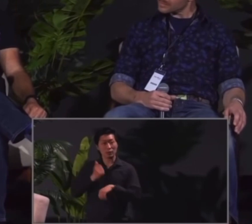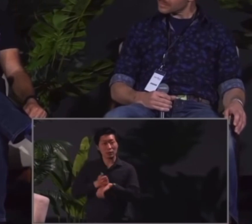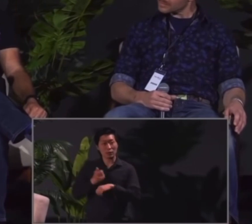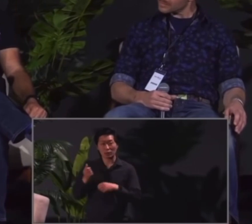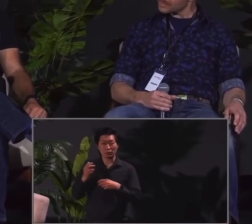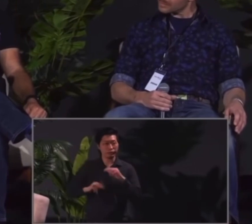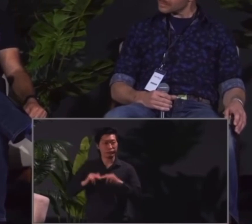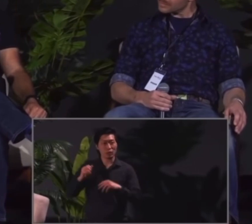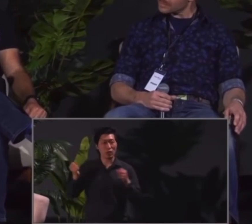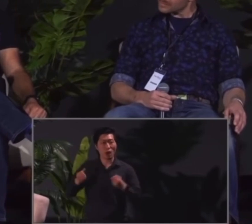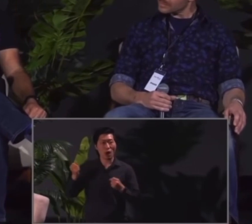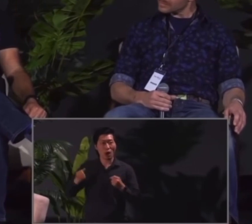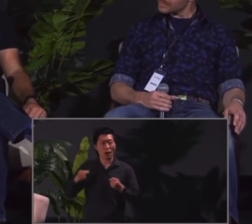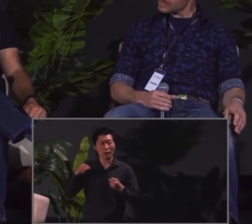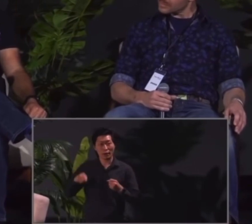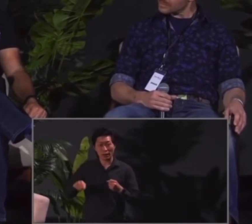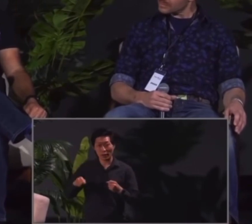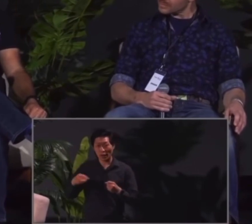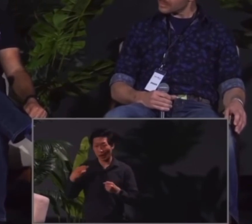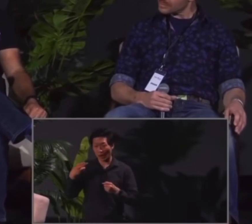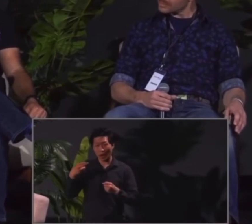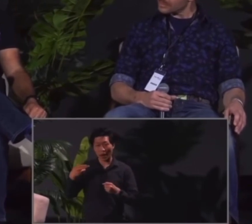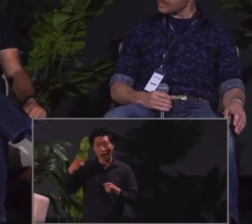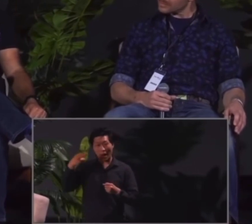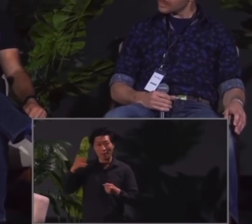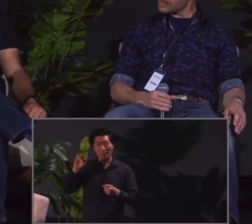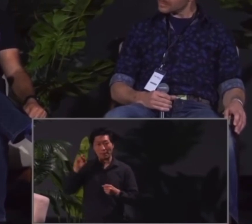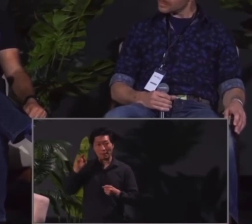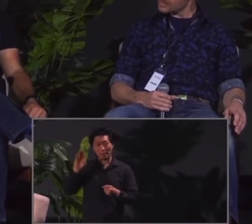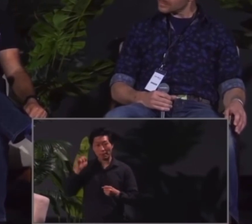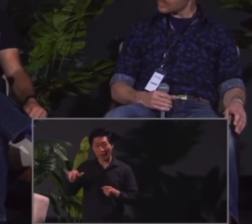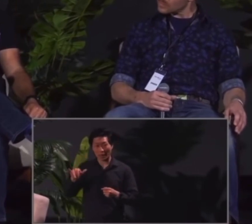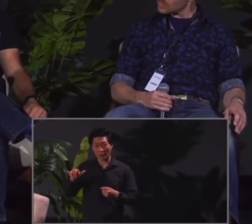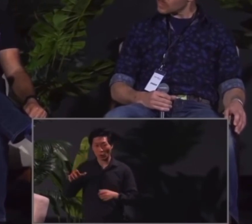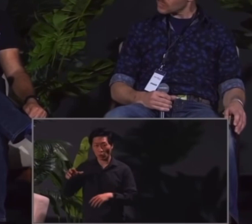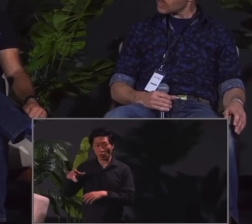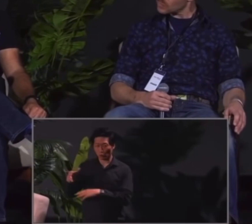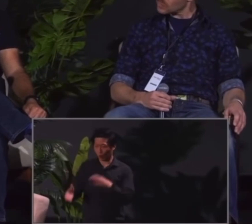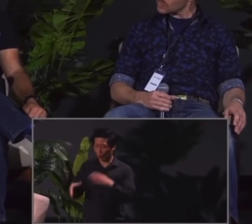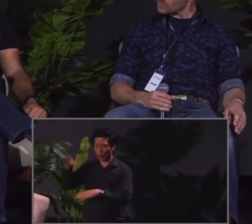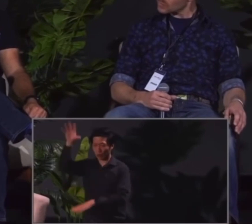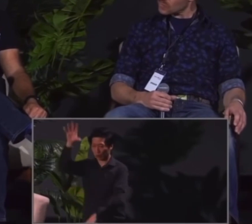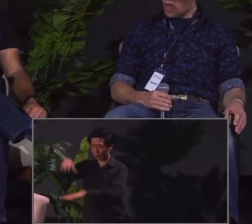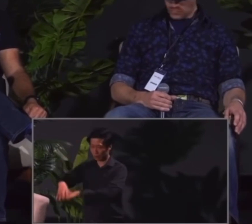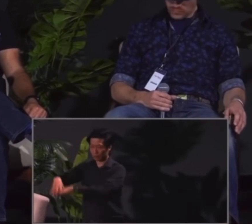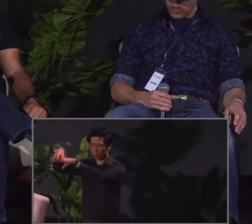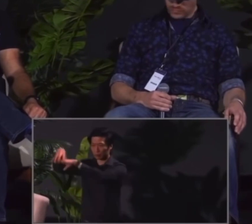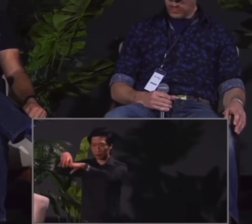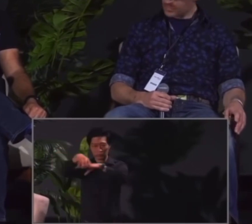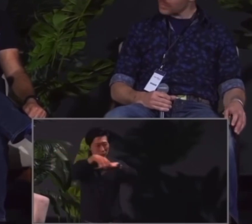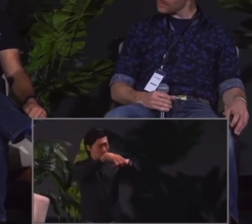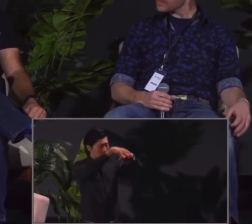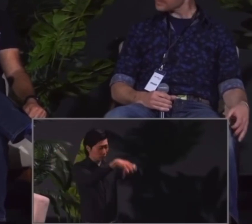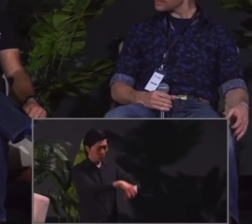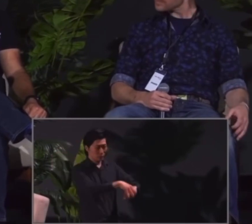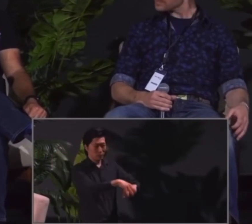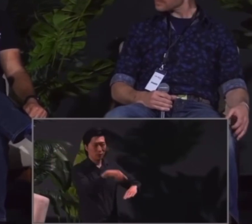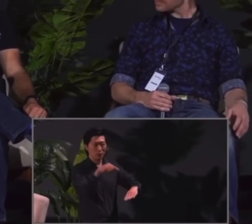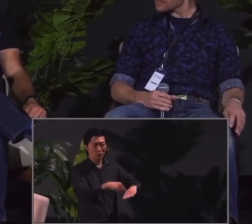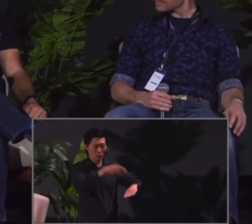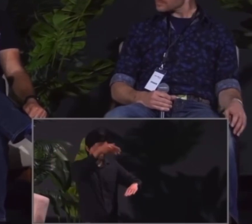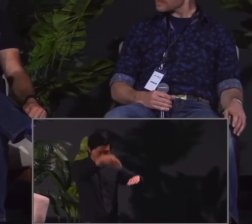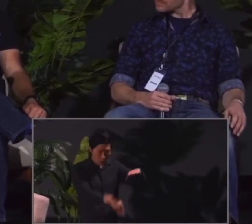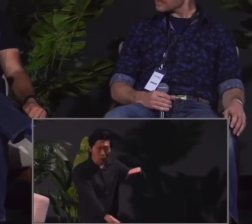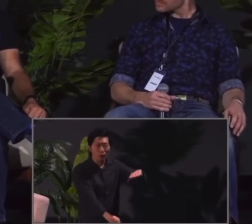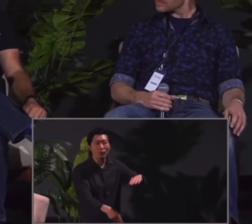car, the high bay warehouse robots will go and pick up the battery pack that they need, bring it out, drop it down through the floor,